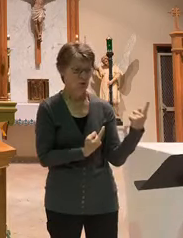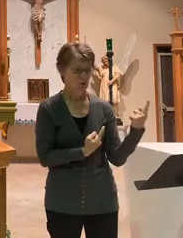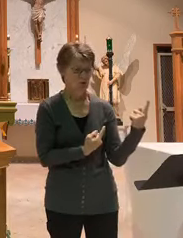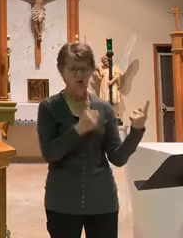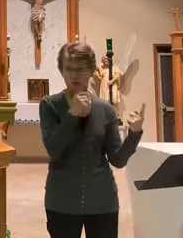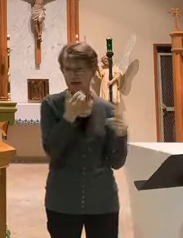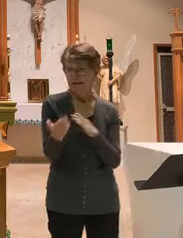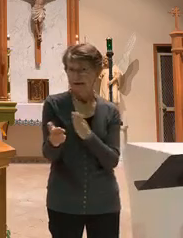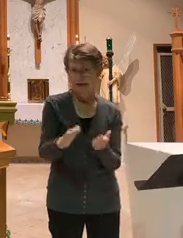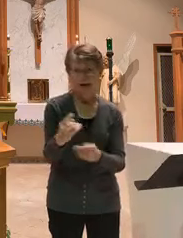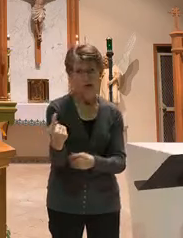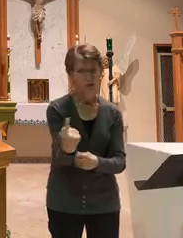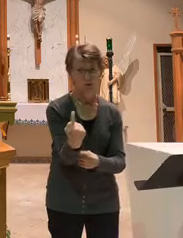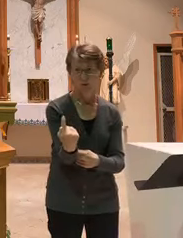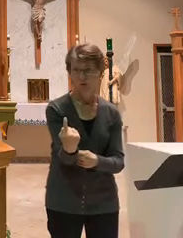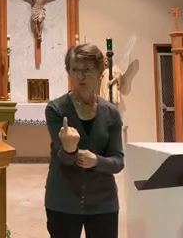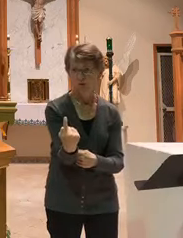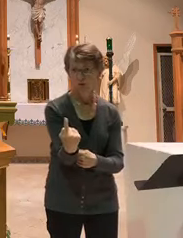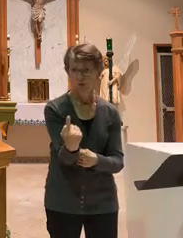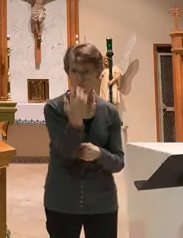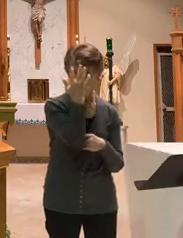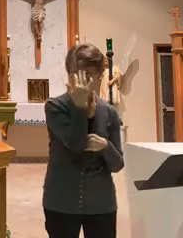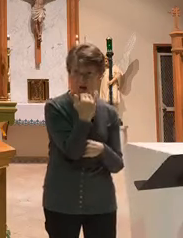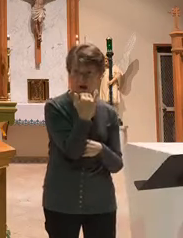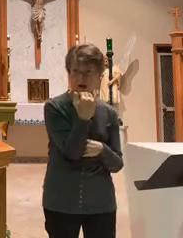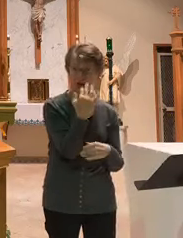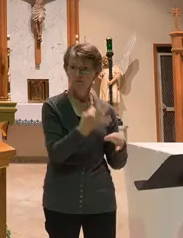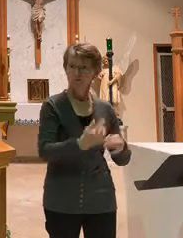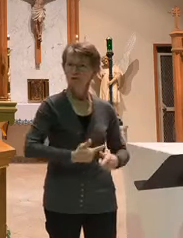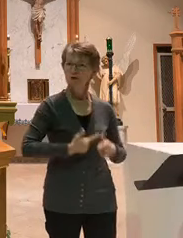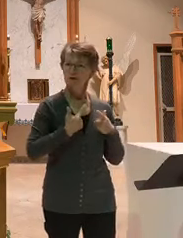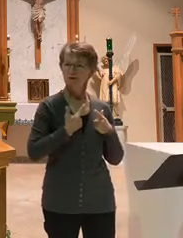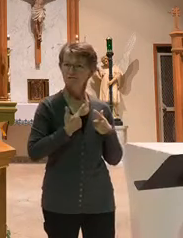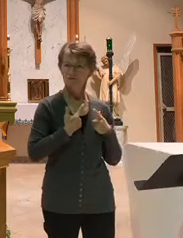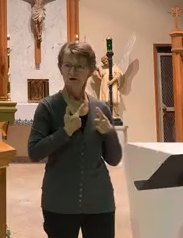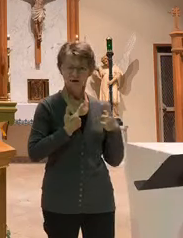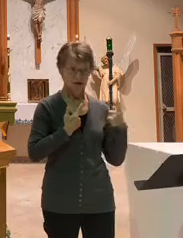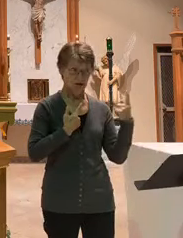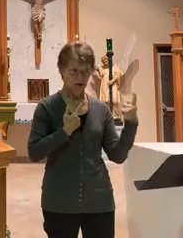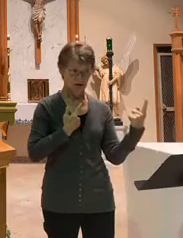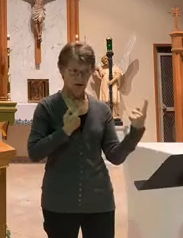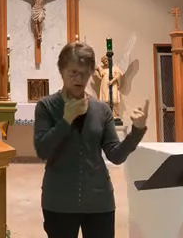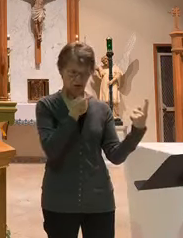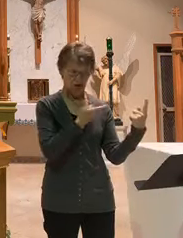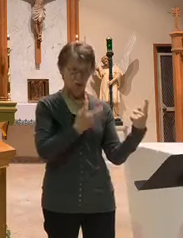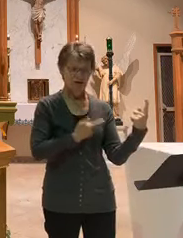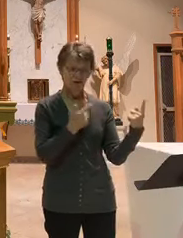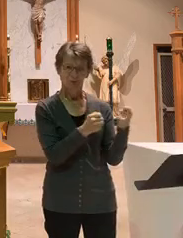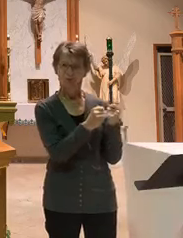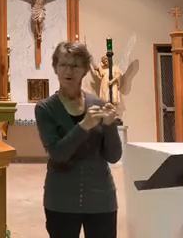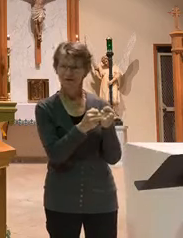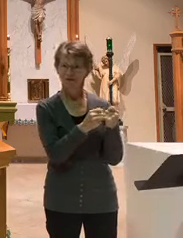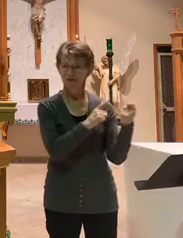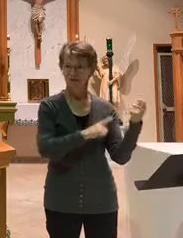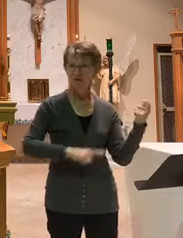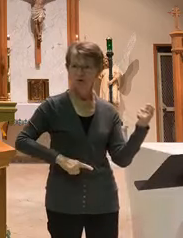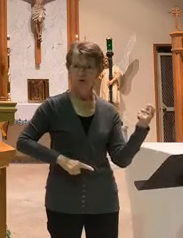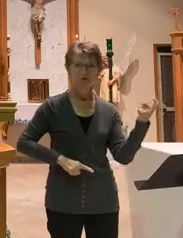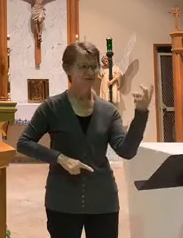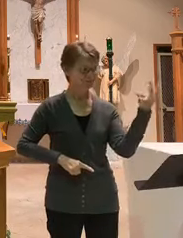oneself. For if we live, we live for the Lord, and if we die, we die for the